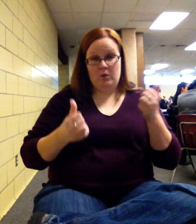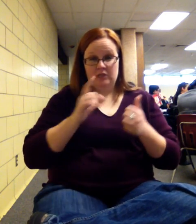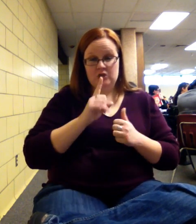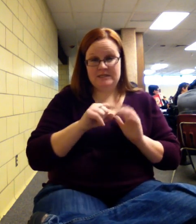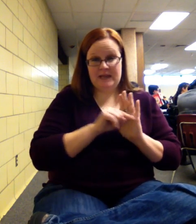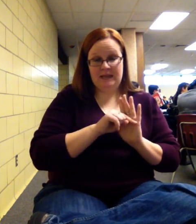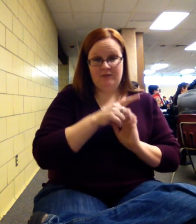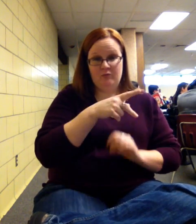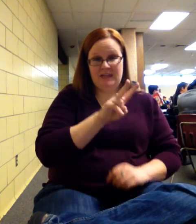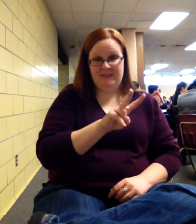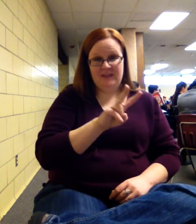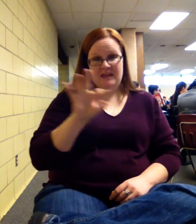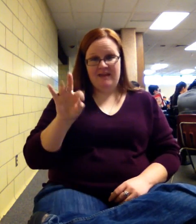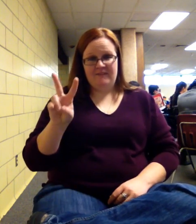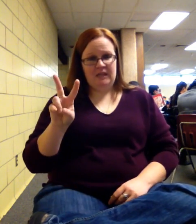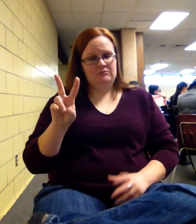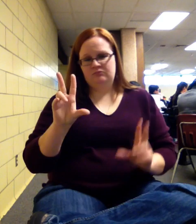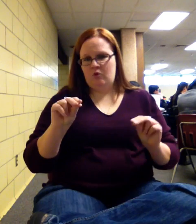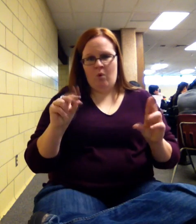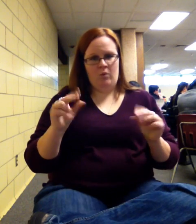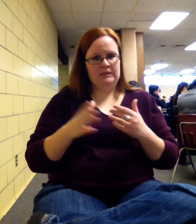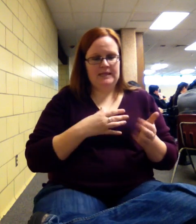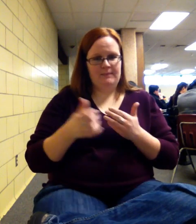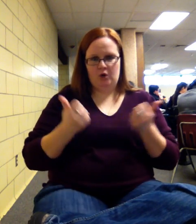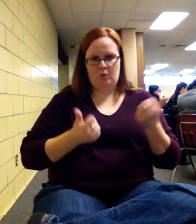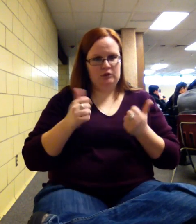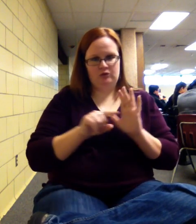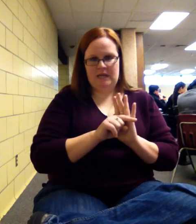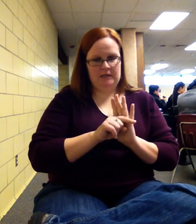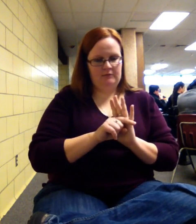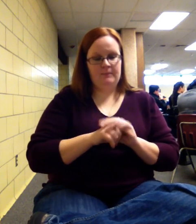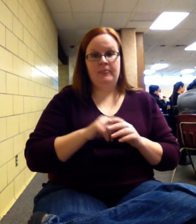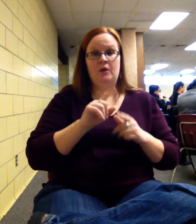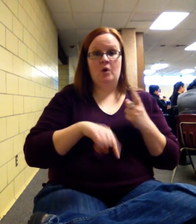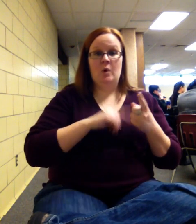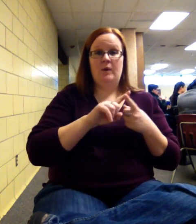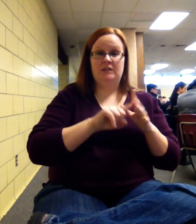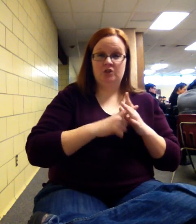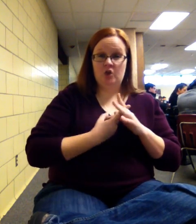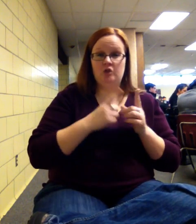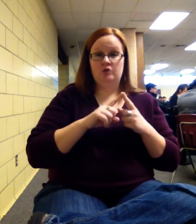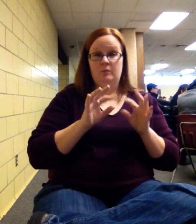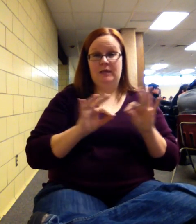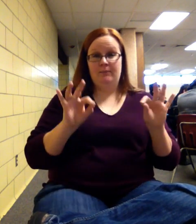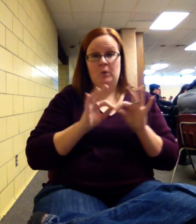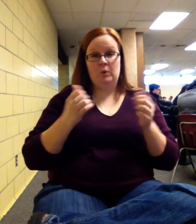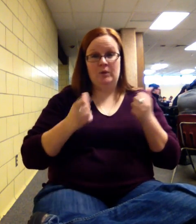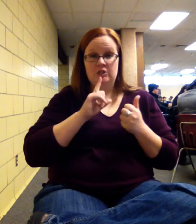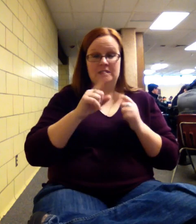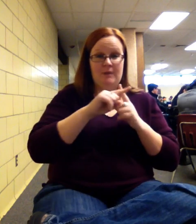the FB? And the answer is no, it doesn't matter which one's negative at this point. When it starts to make a difference which one's positive or negative, I'll let you know.